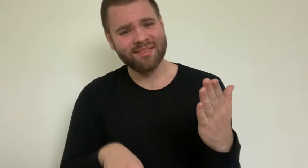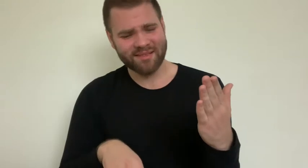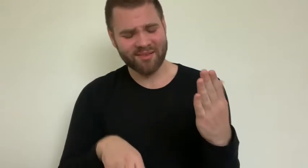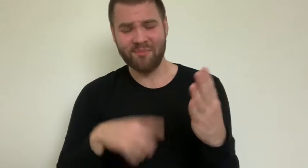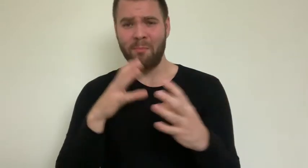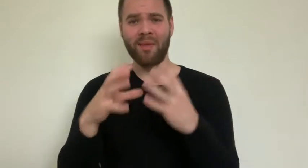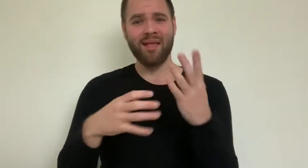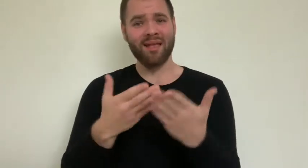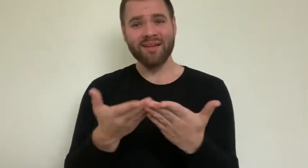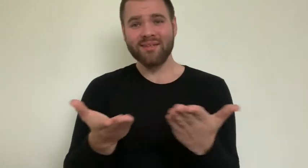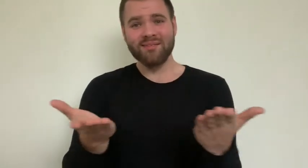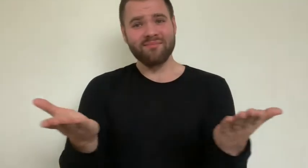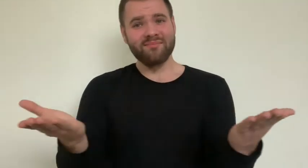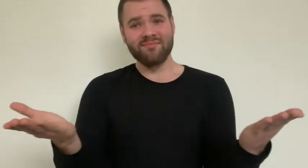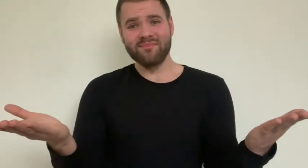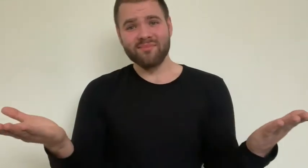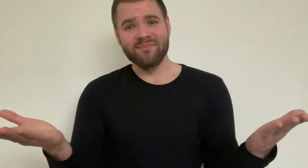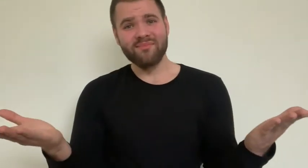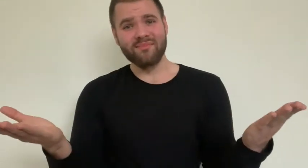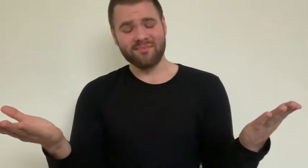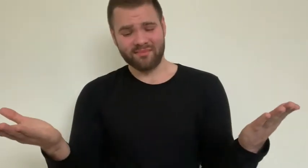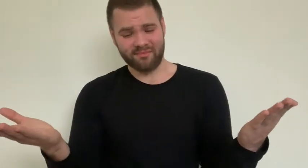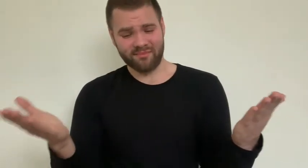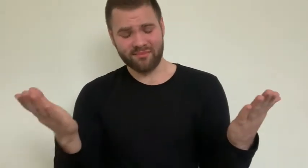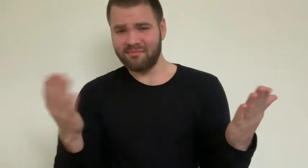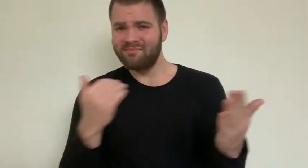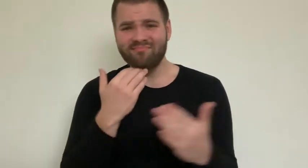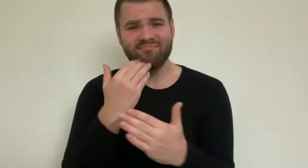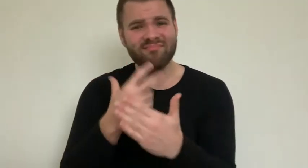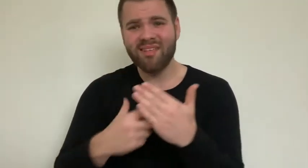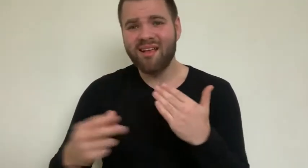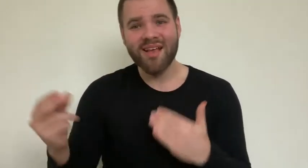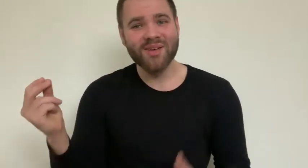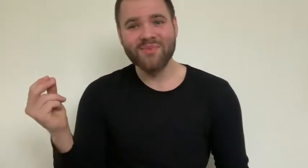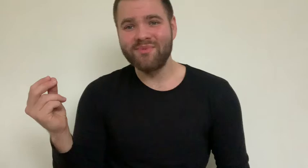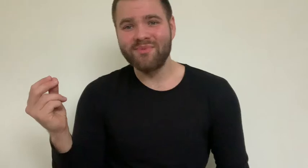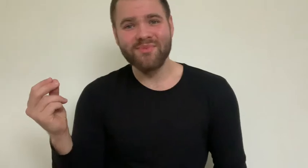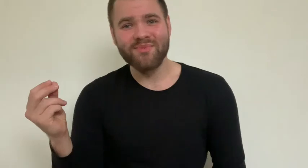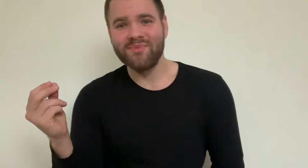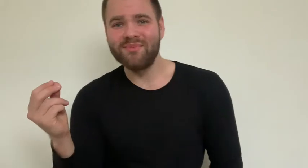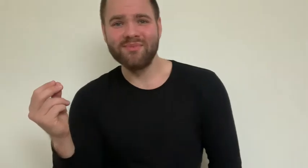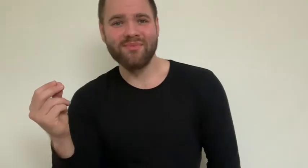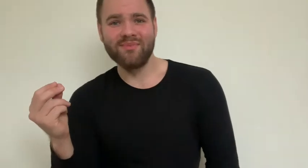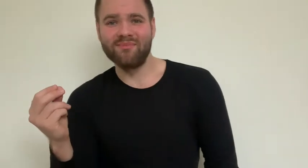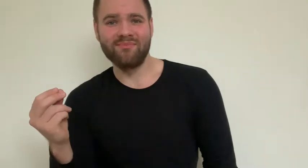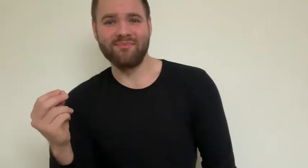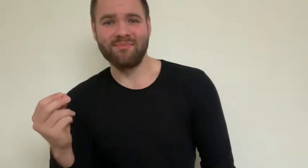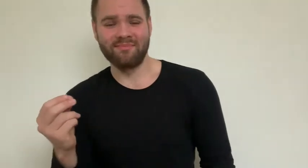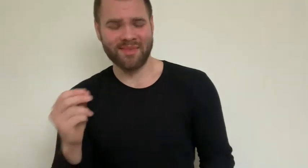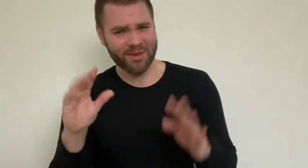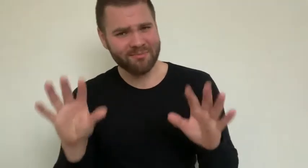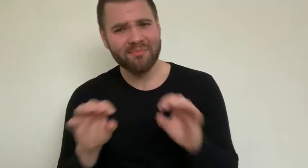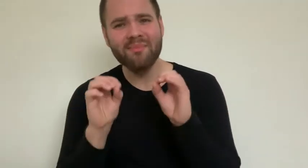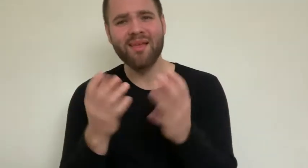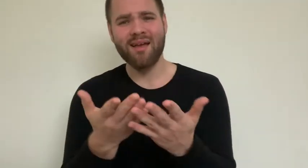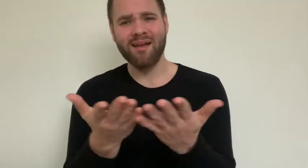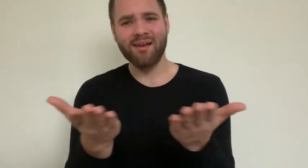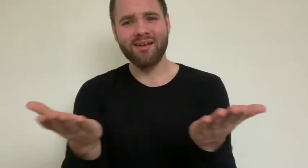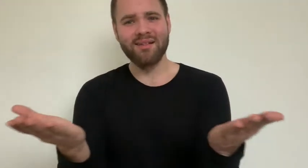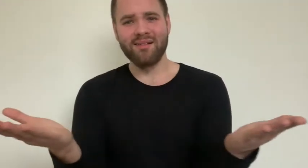Oh, what a world, I don't wanna leave. Some kinds of magic, it's